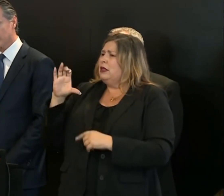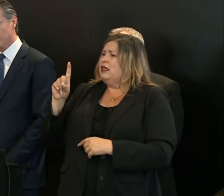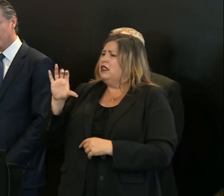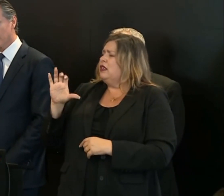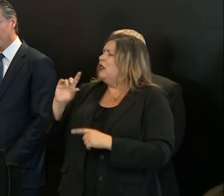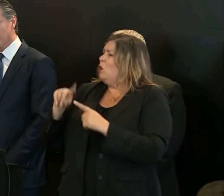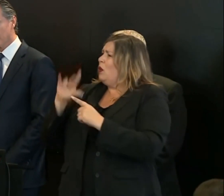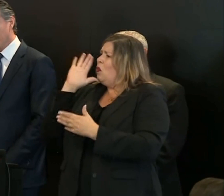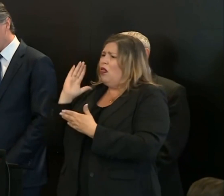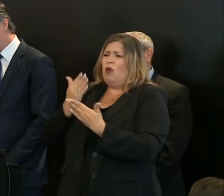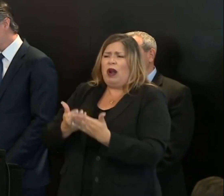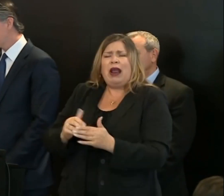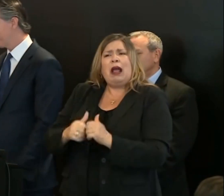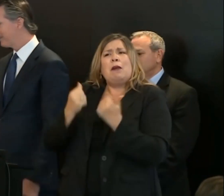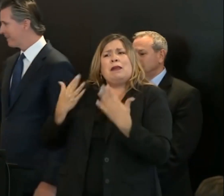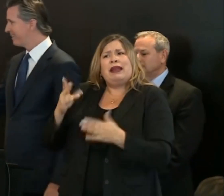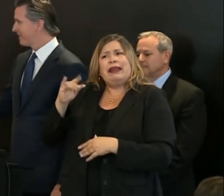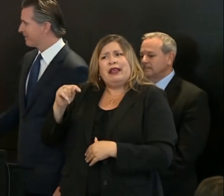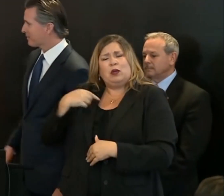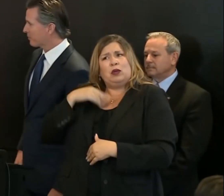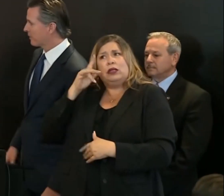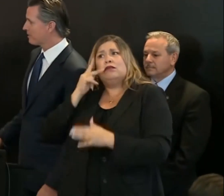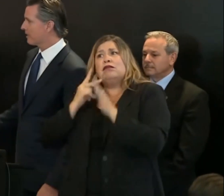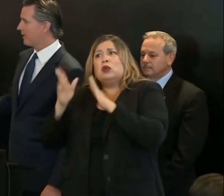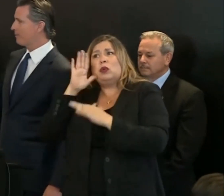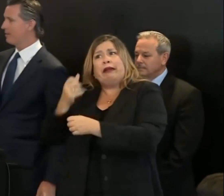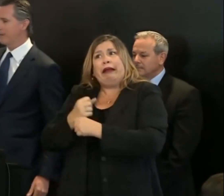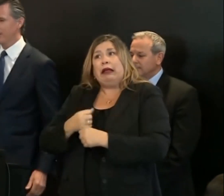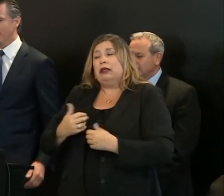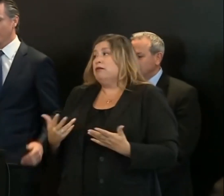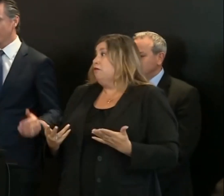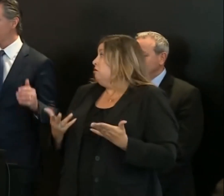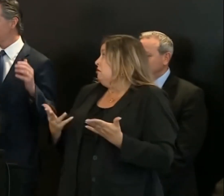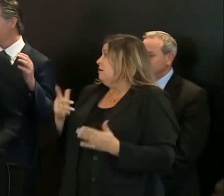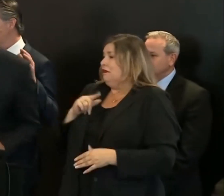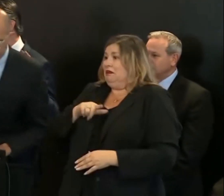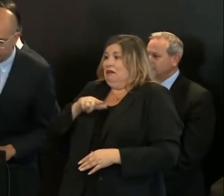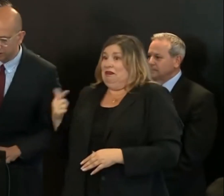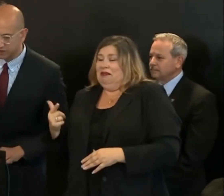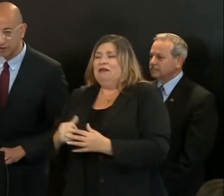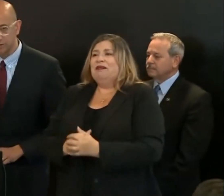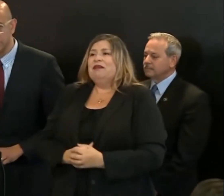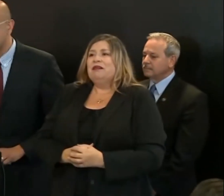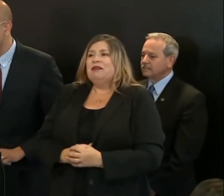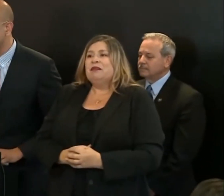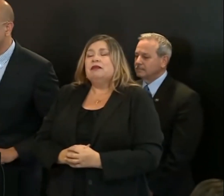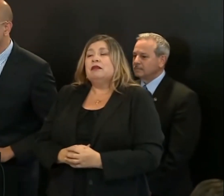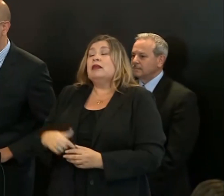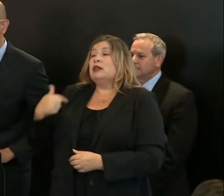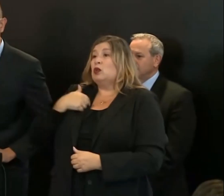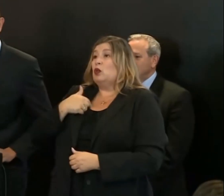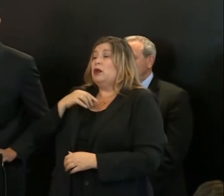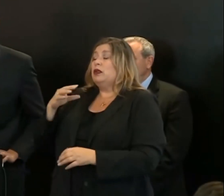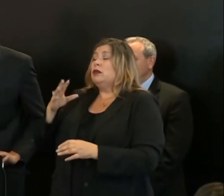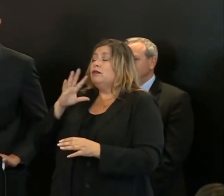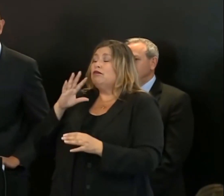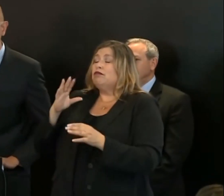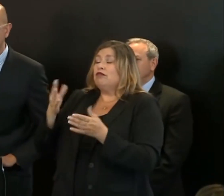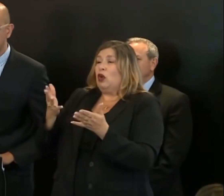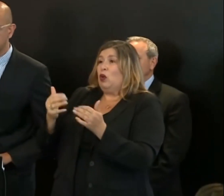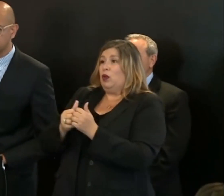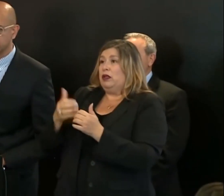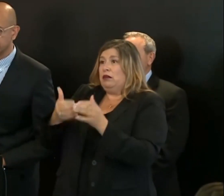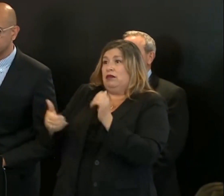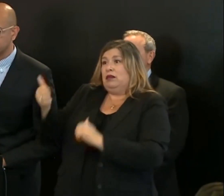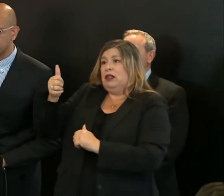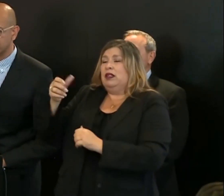and how many kits are expected? Well, that's a real-time question. We spoke to the director of the CDC moments ago,